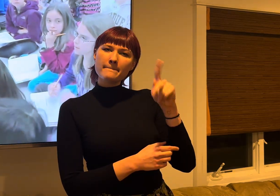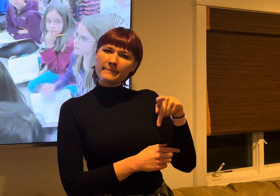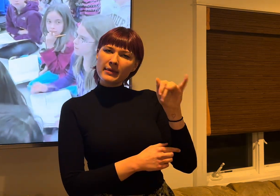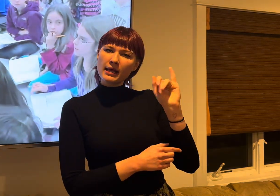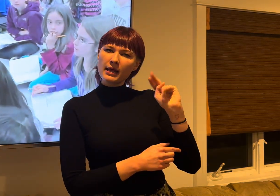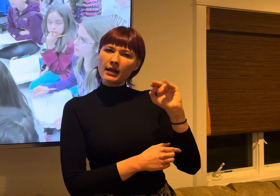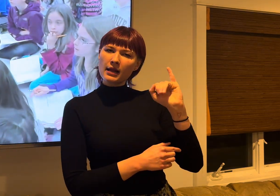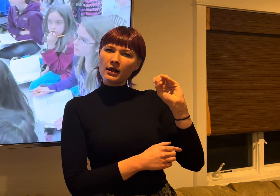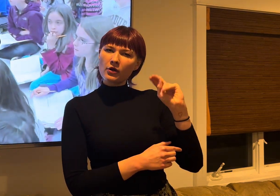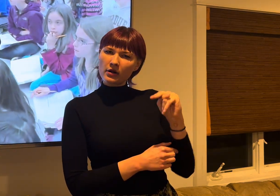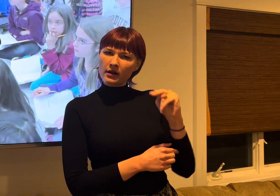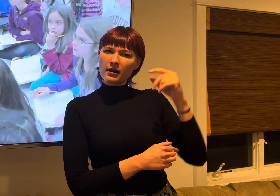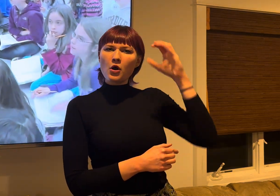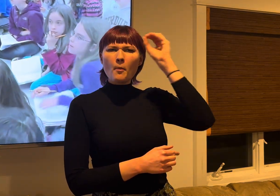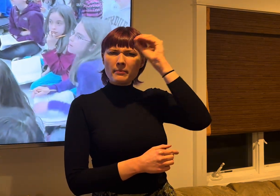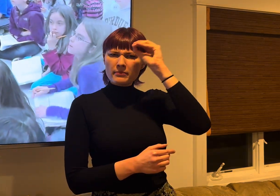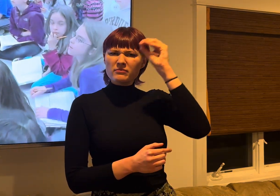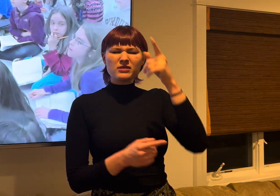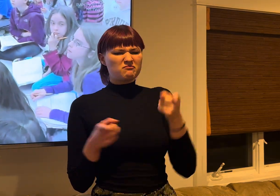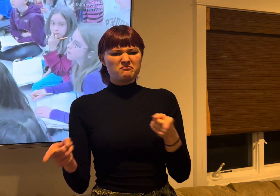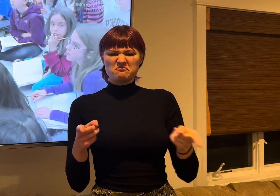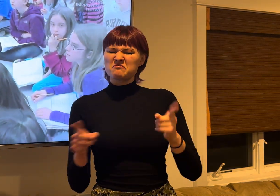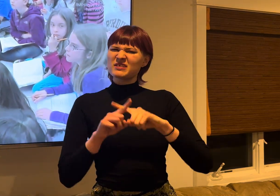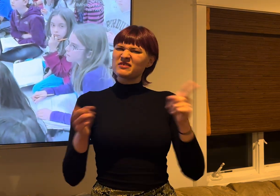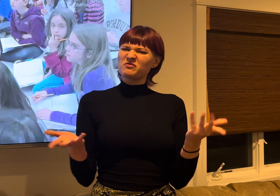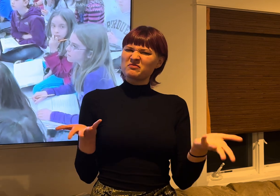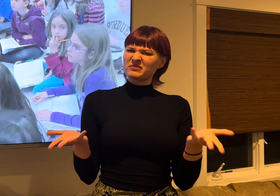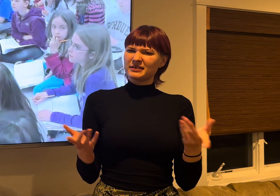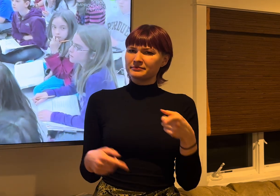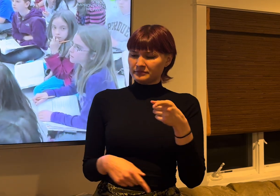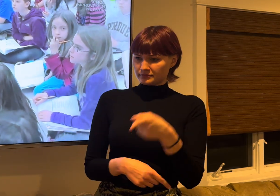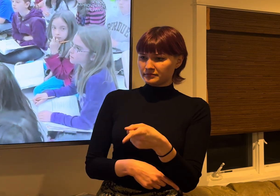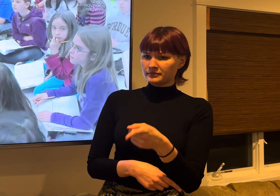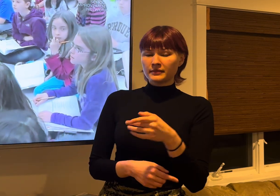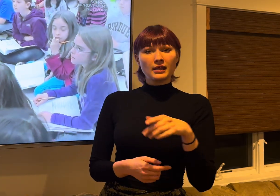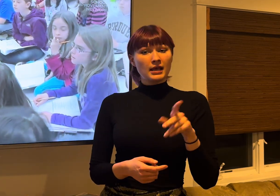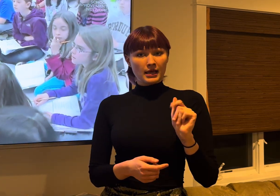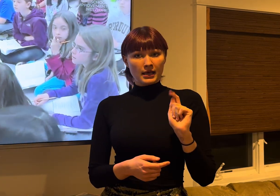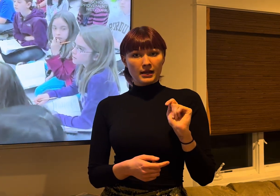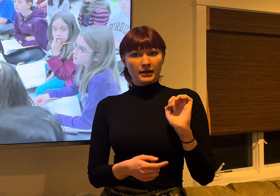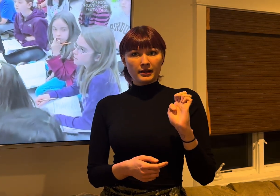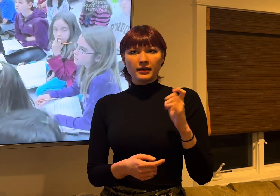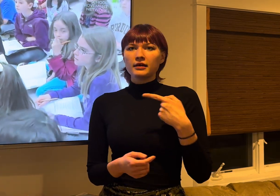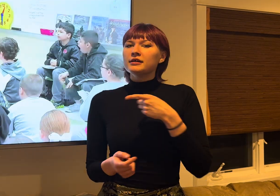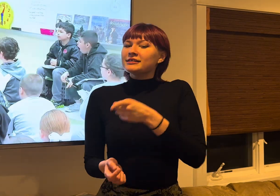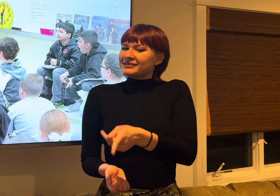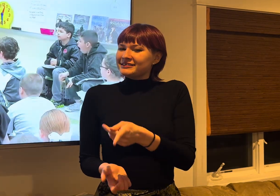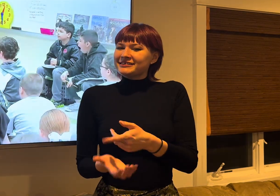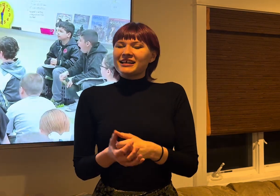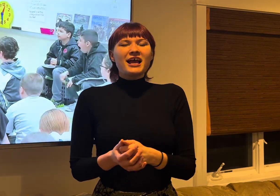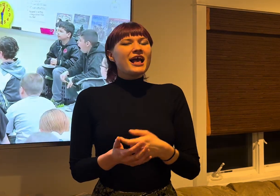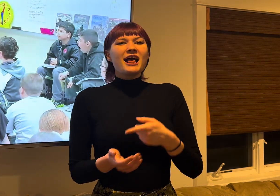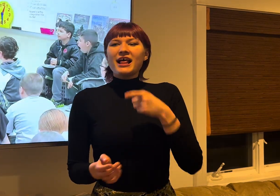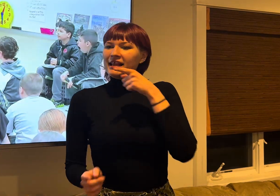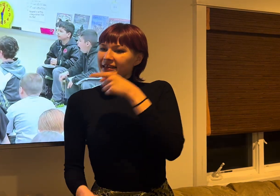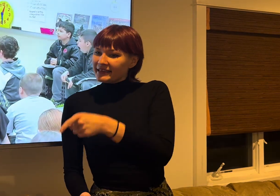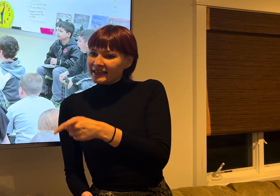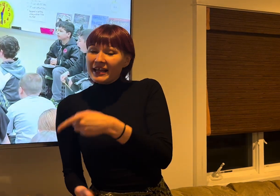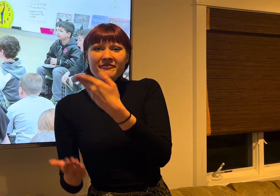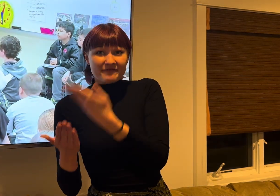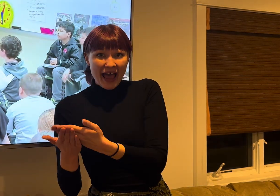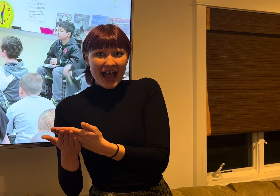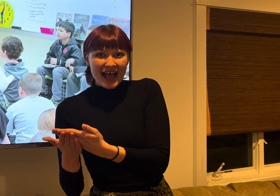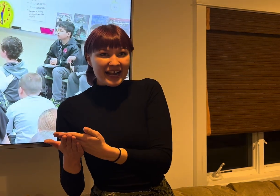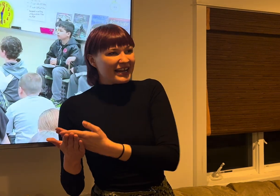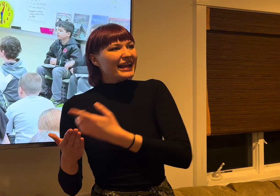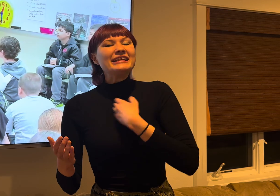can think differently. Correct. Okay, that's a short way of thinking about it. An opinion is something you think. You can't necessarily prove. So we're going to look